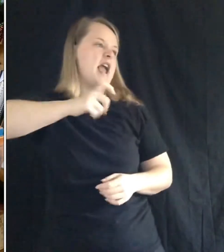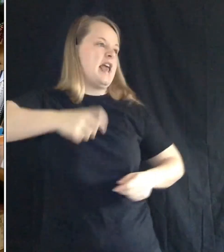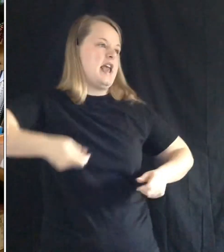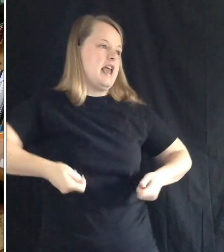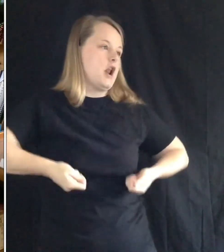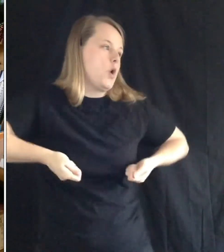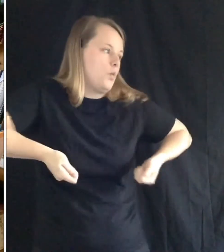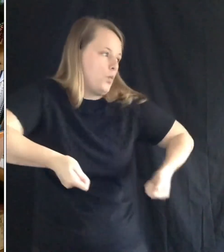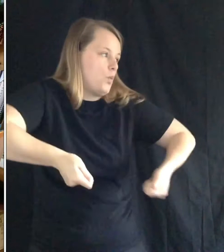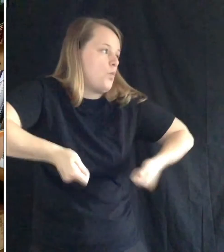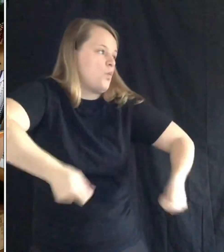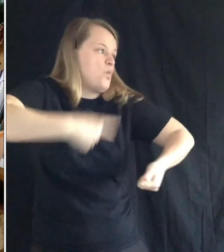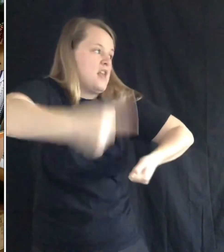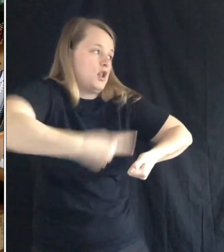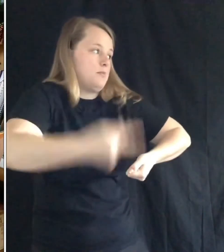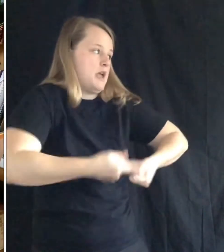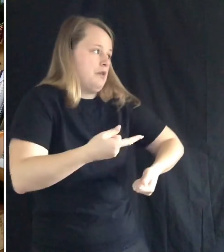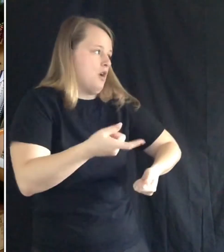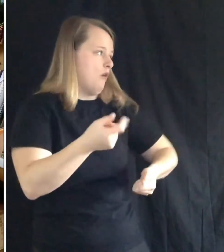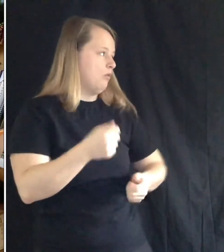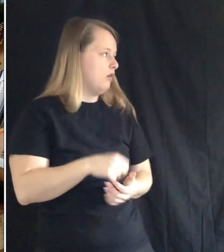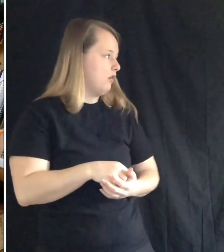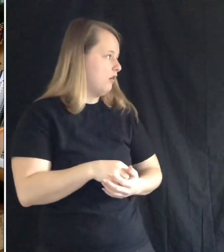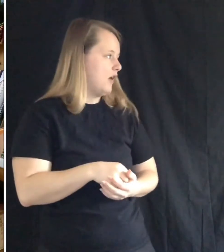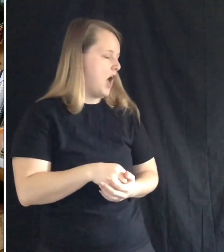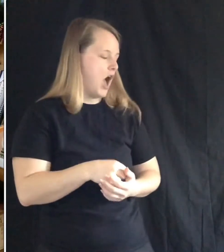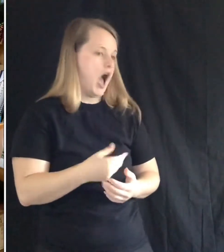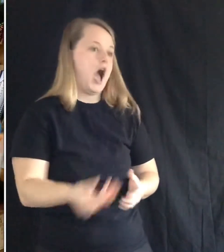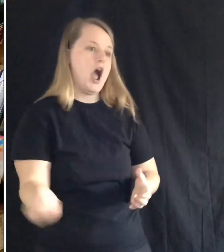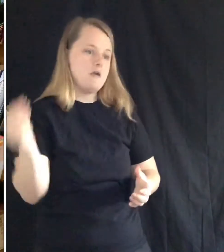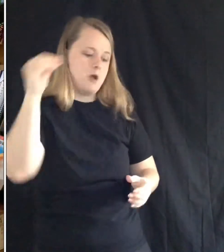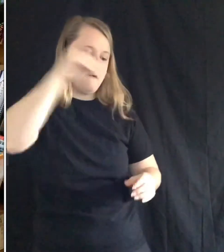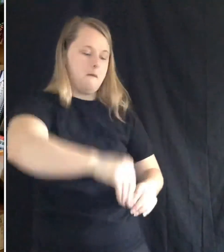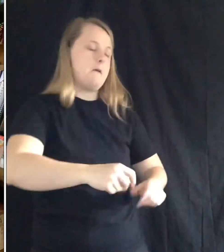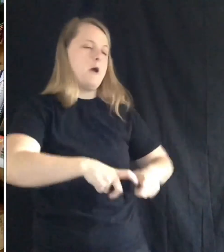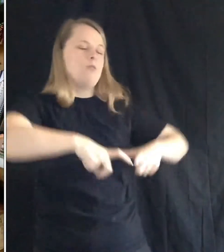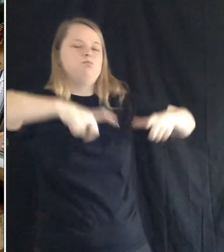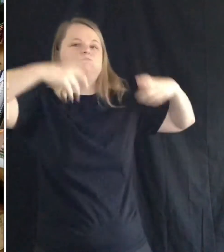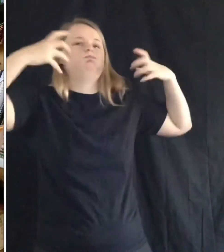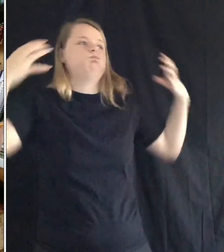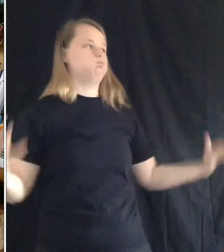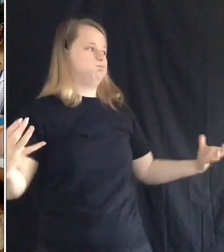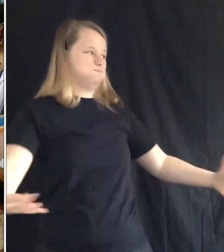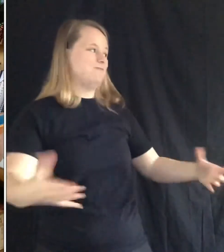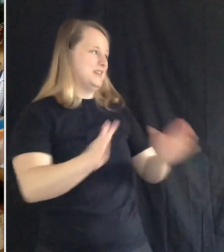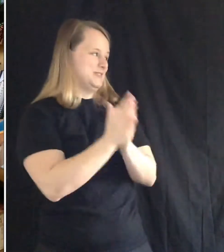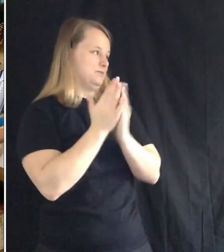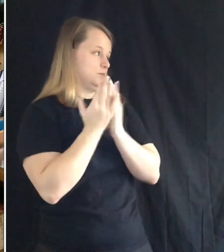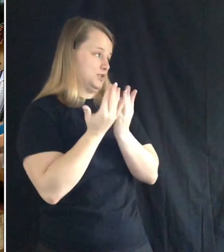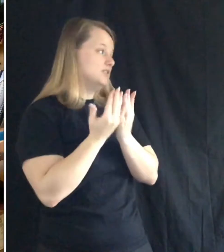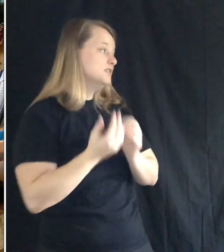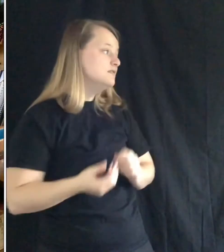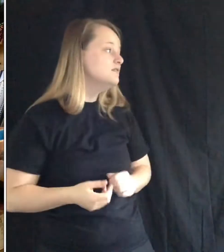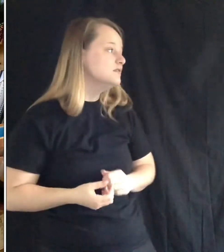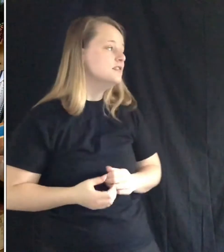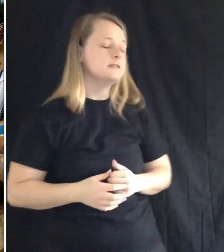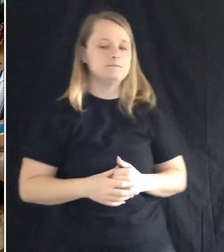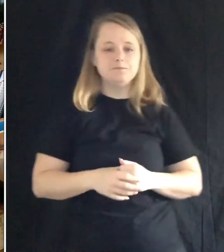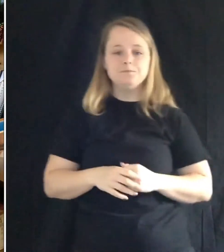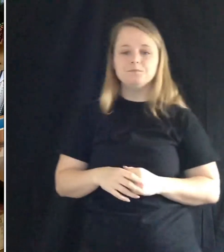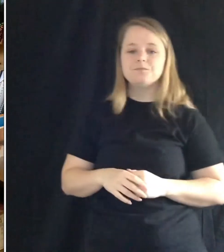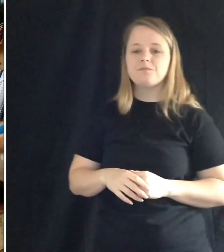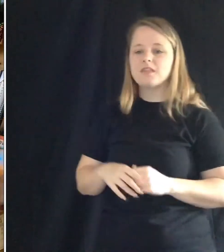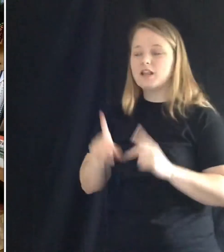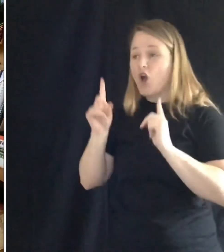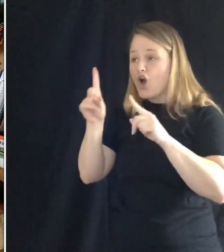barrow, cried Froggy. I'm getting tons of books. And off to the library they went.